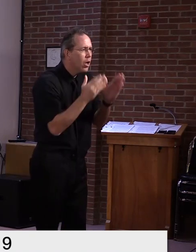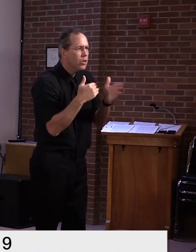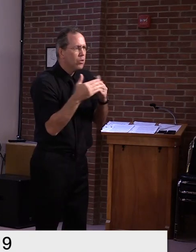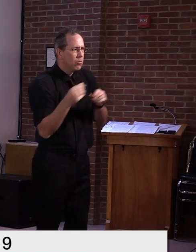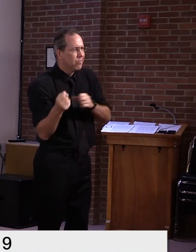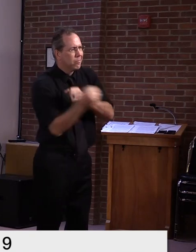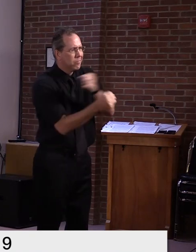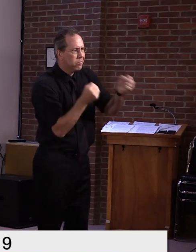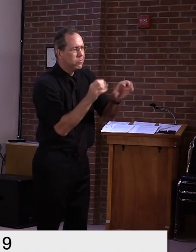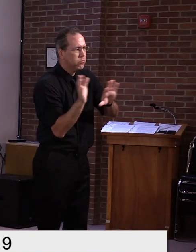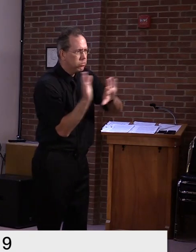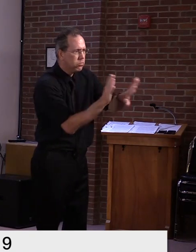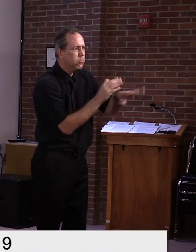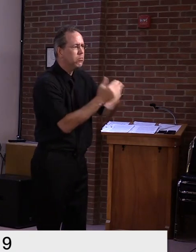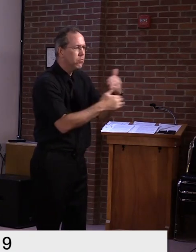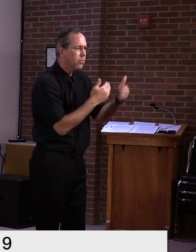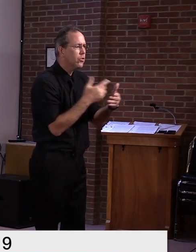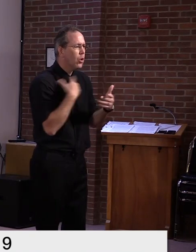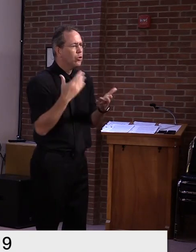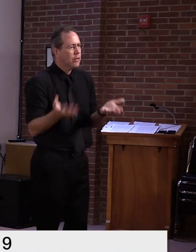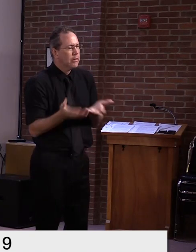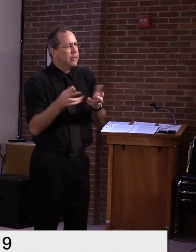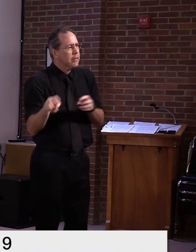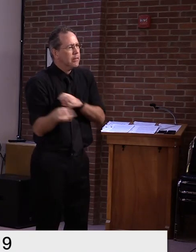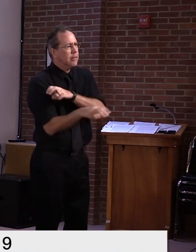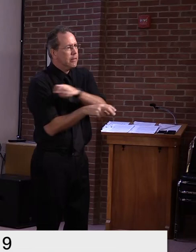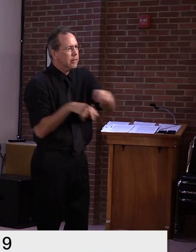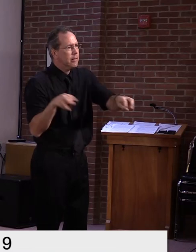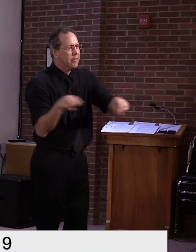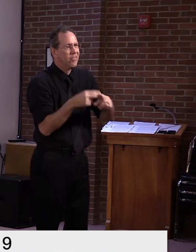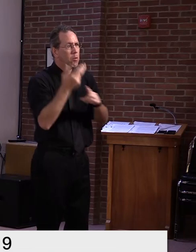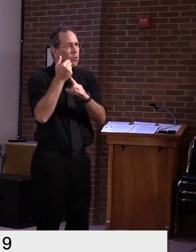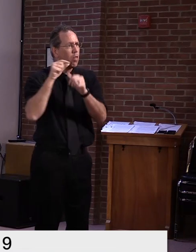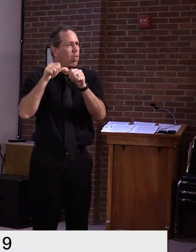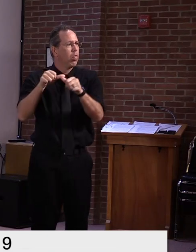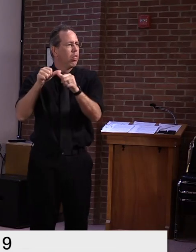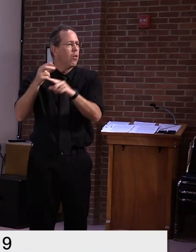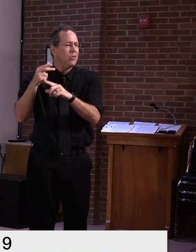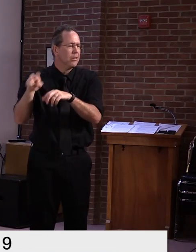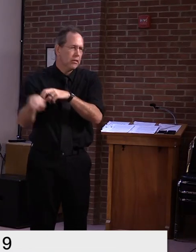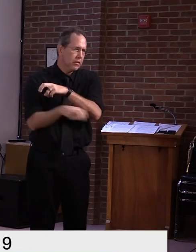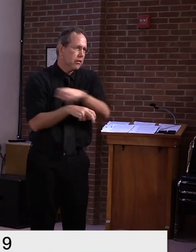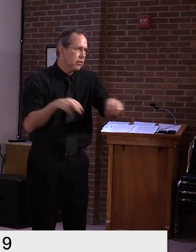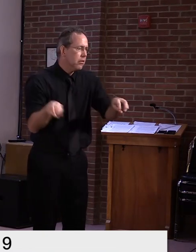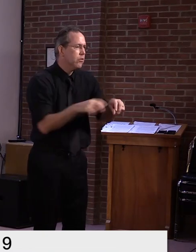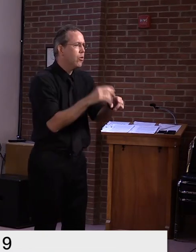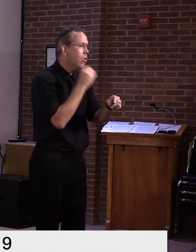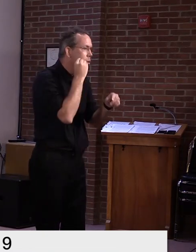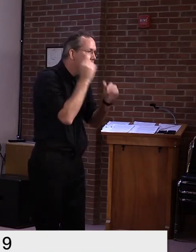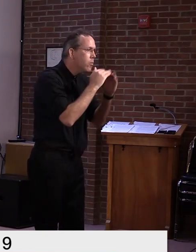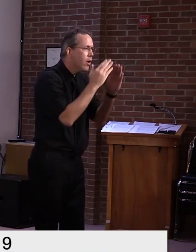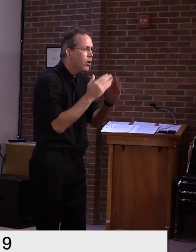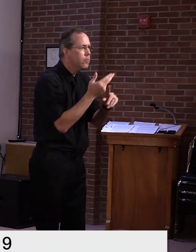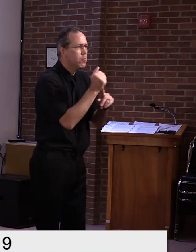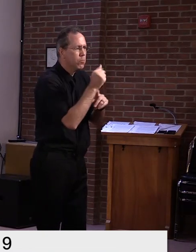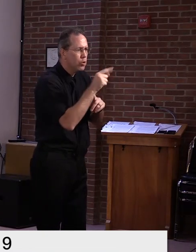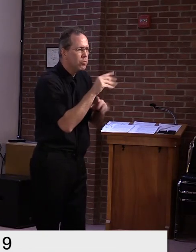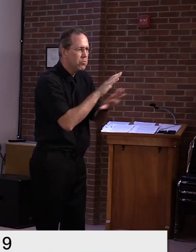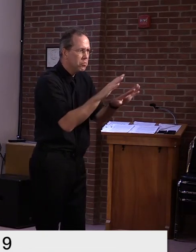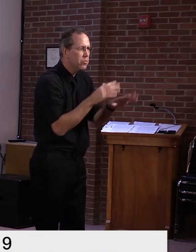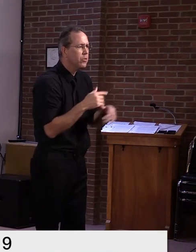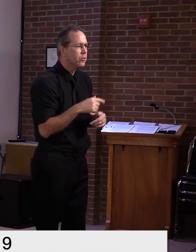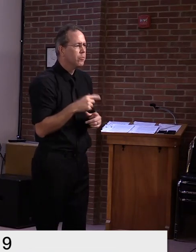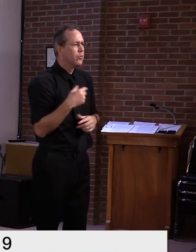through ACCD in terms of building and some other entities, state entities, into